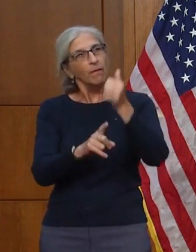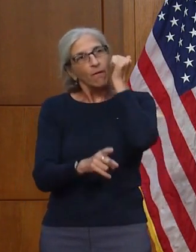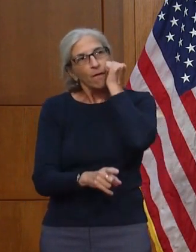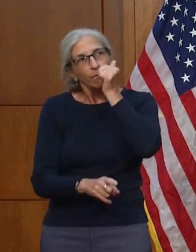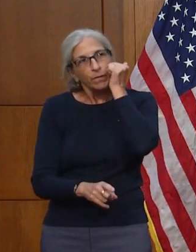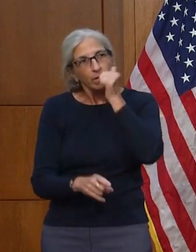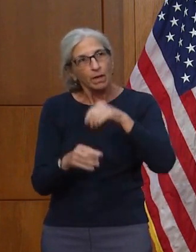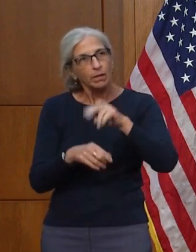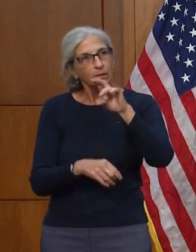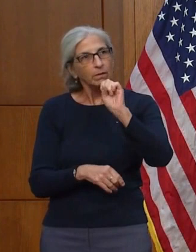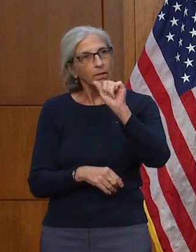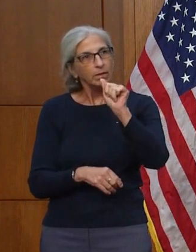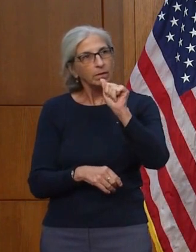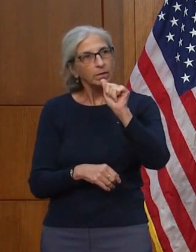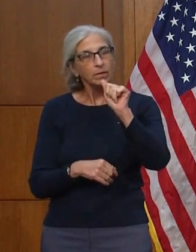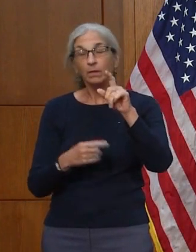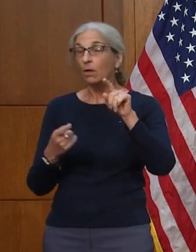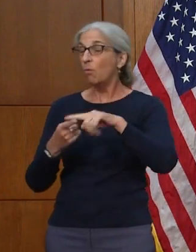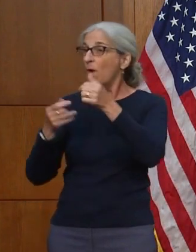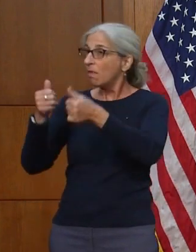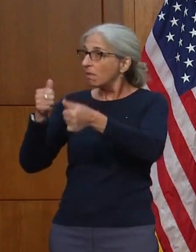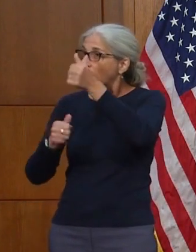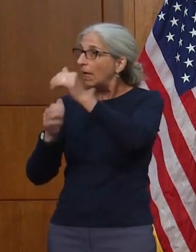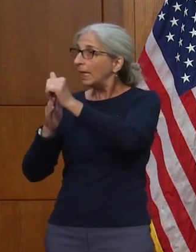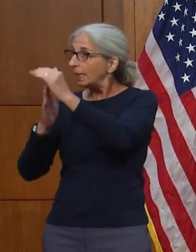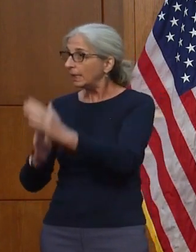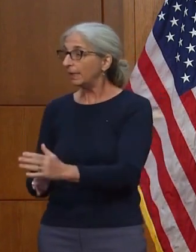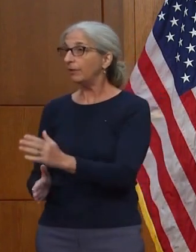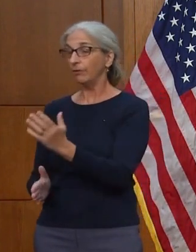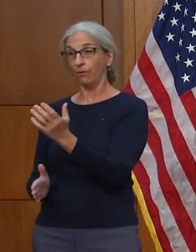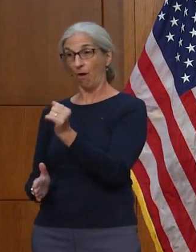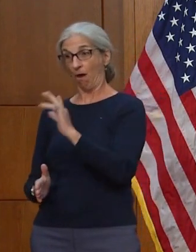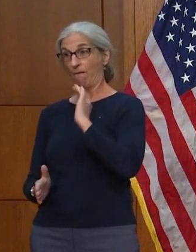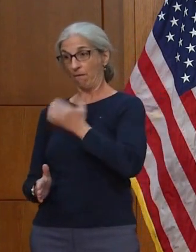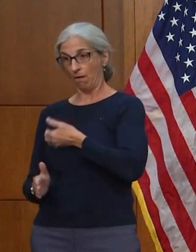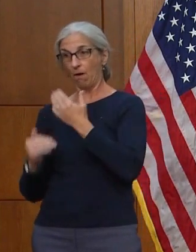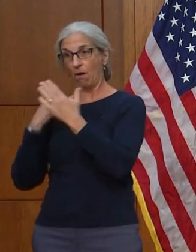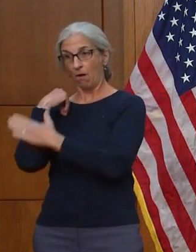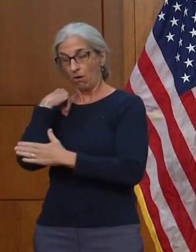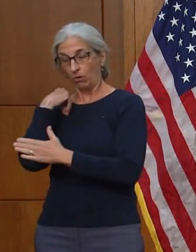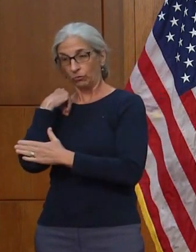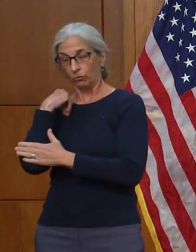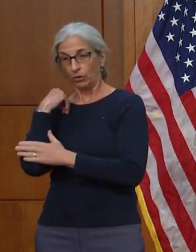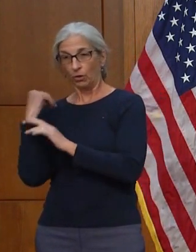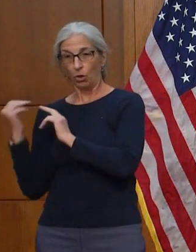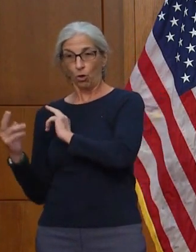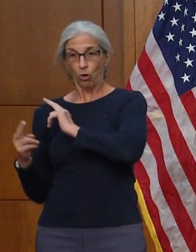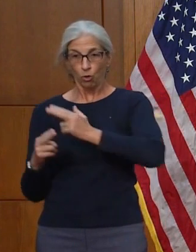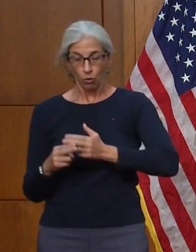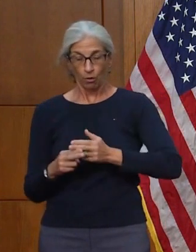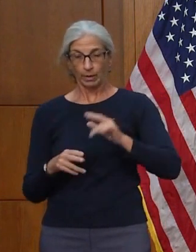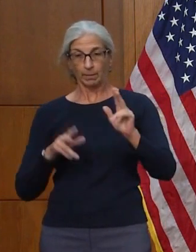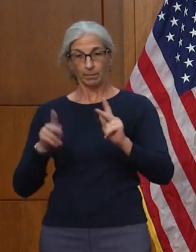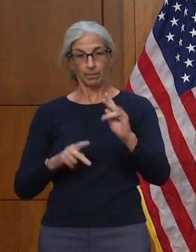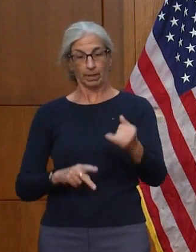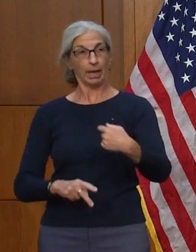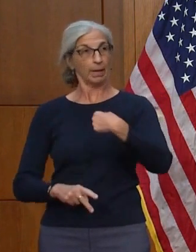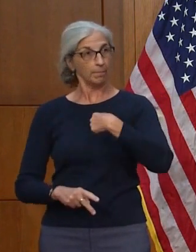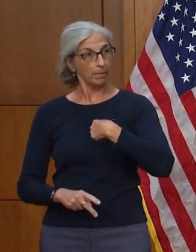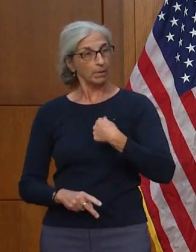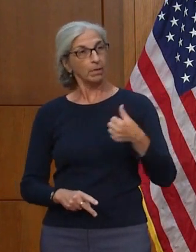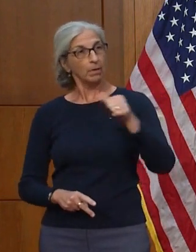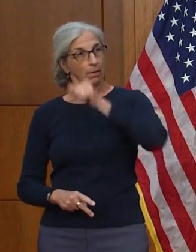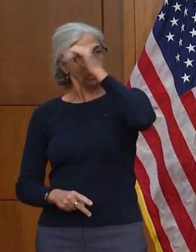when we have the leader of our country referring to people like me and other men and women who have worn